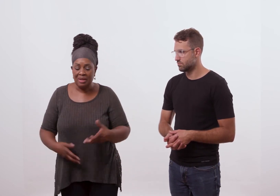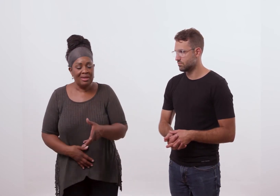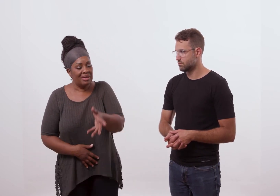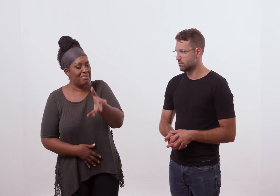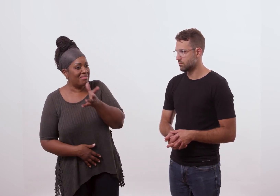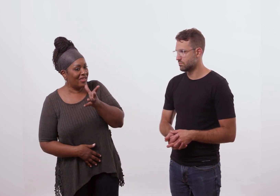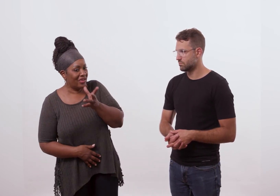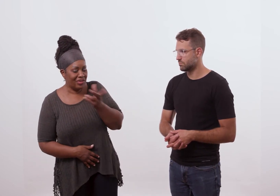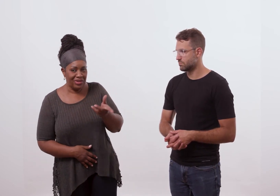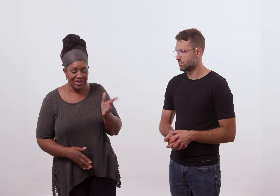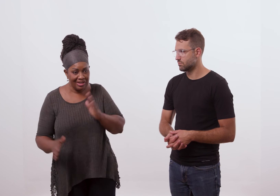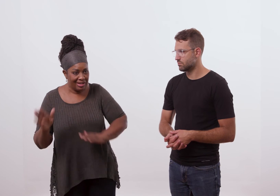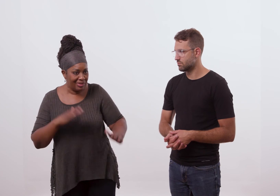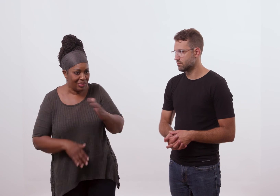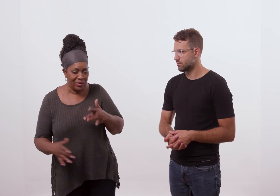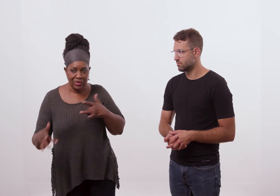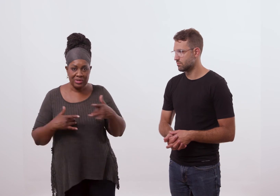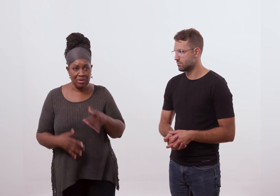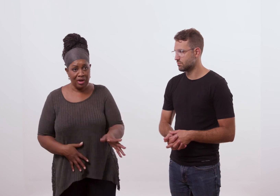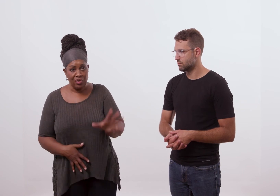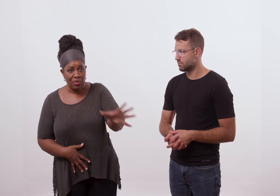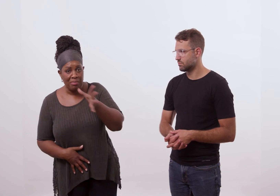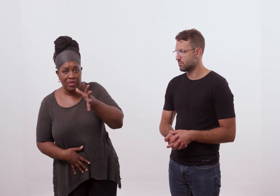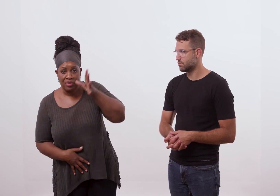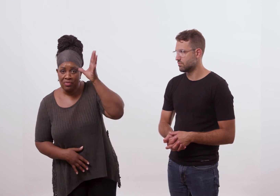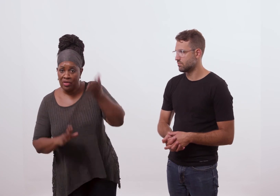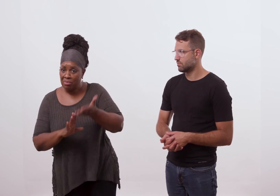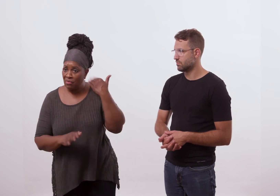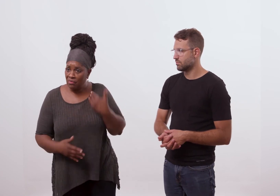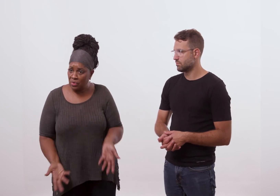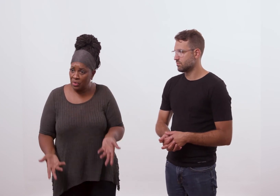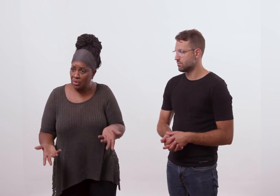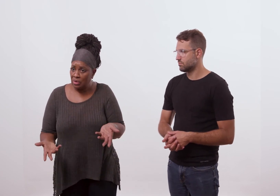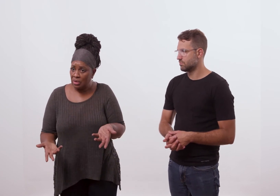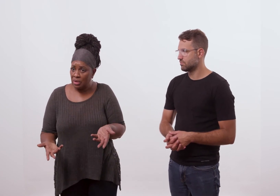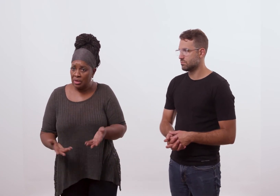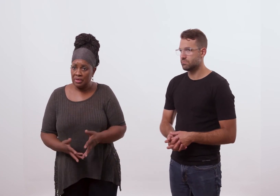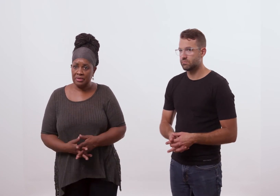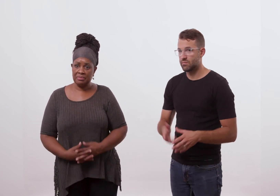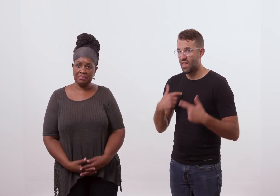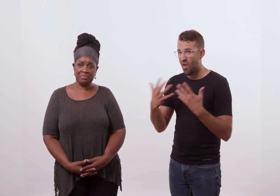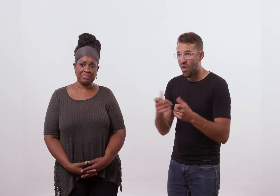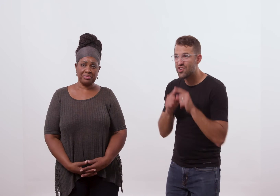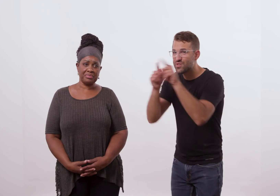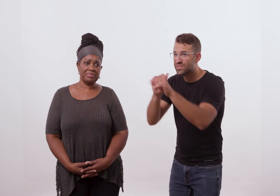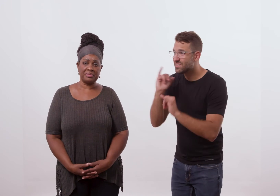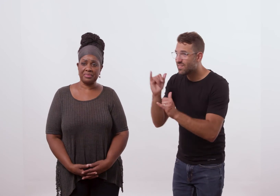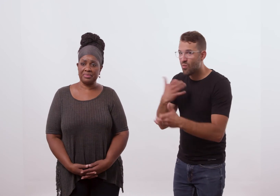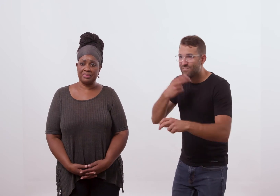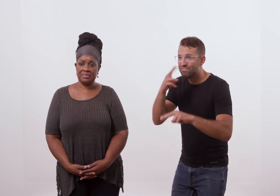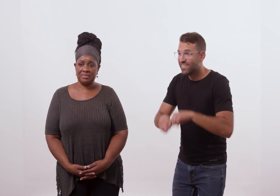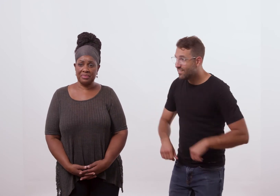Mother. You don't seem worried about your mother and father, little dart. I just want to go with them. They're having fun.